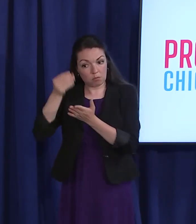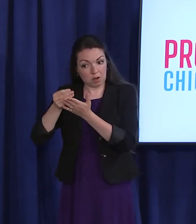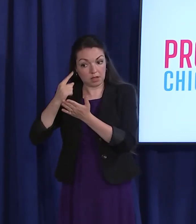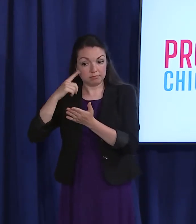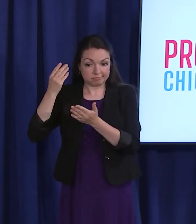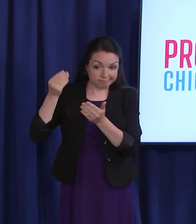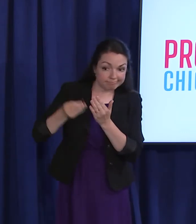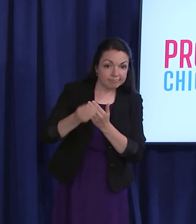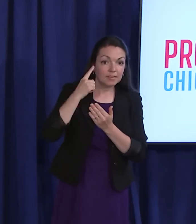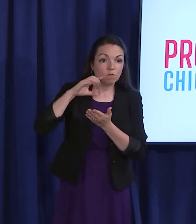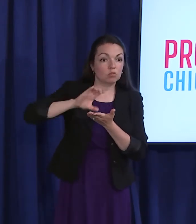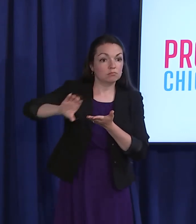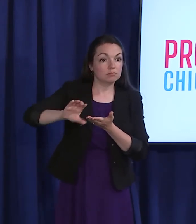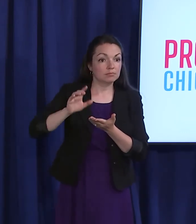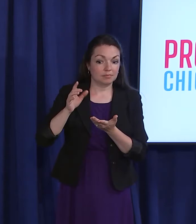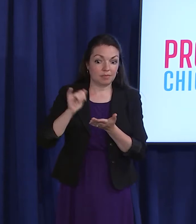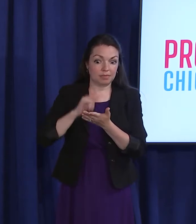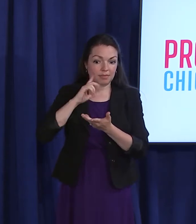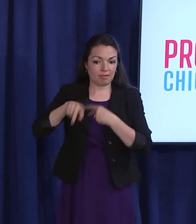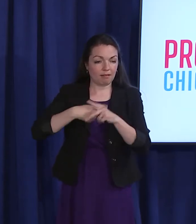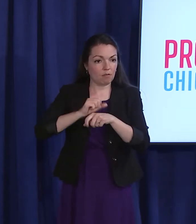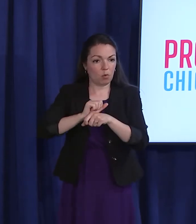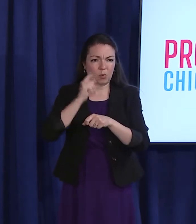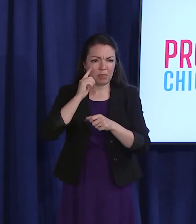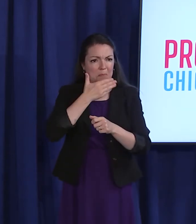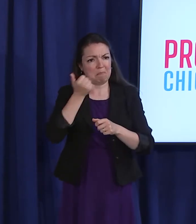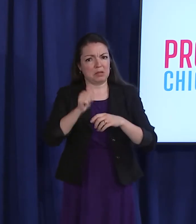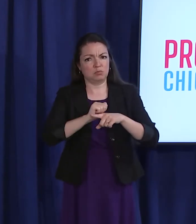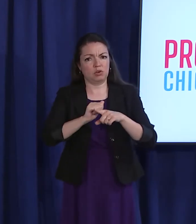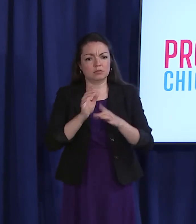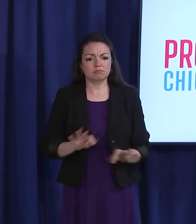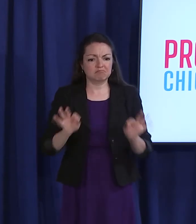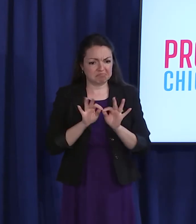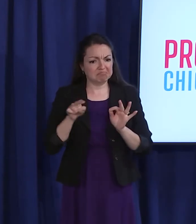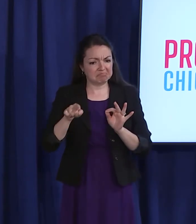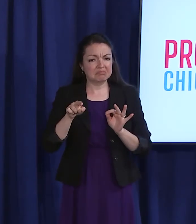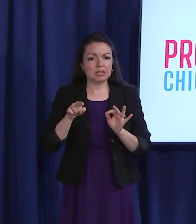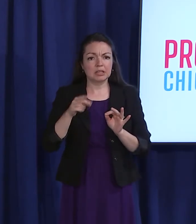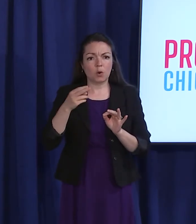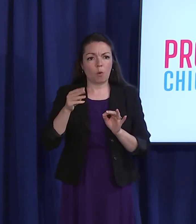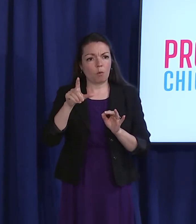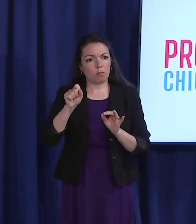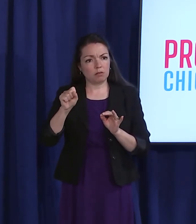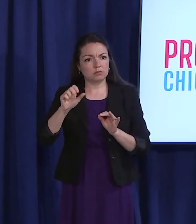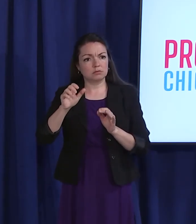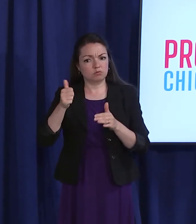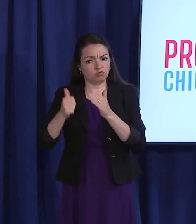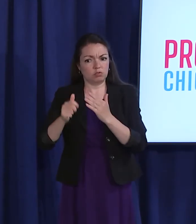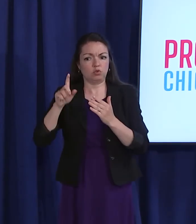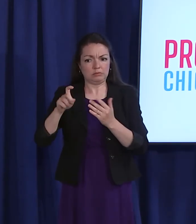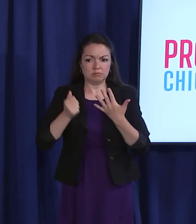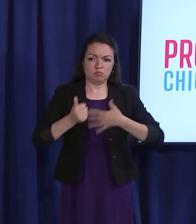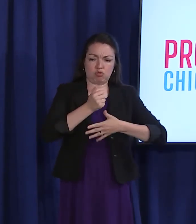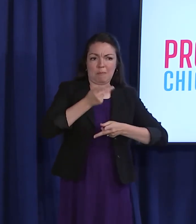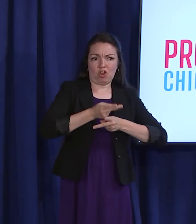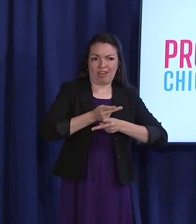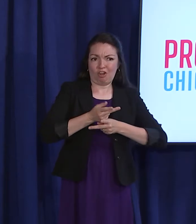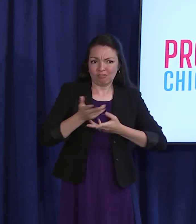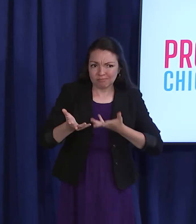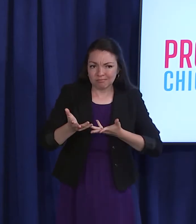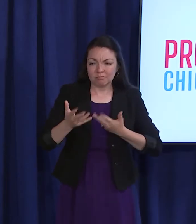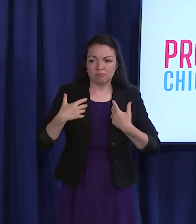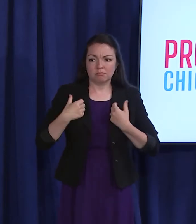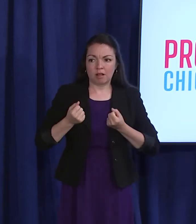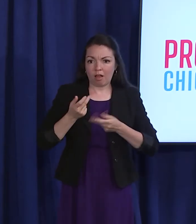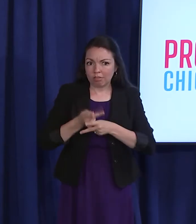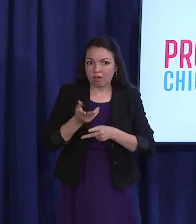I would say is that we think it's a best practice to have primary care available in homeless shelters, and then that helps, it's even better than sort of making a